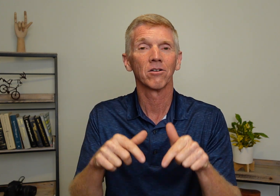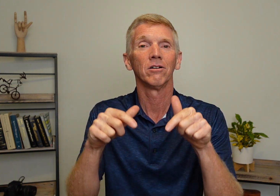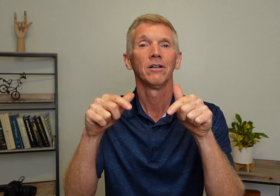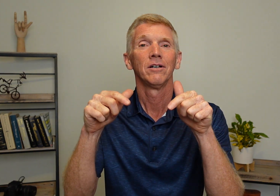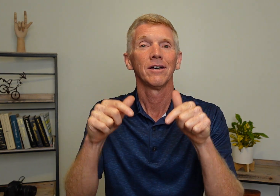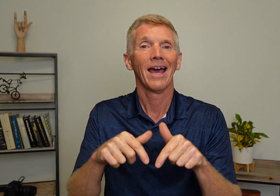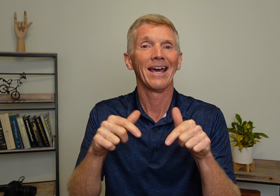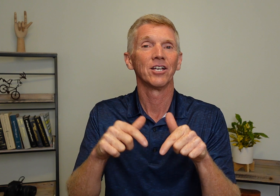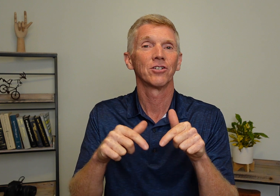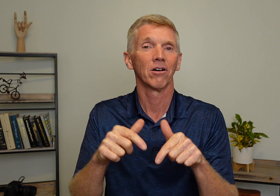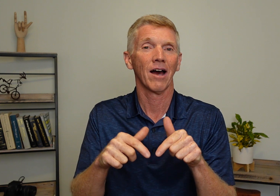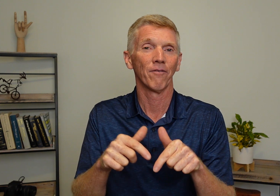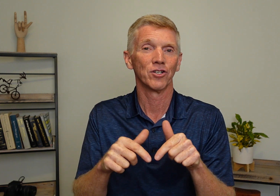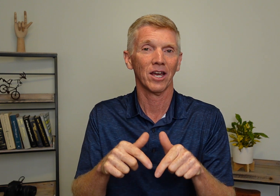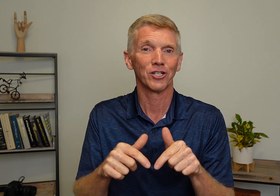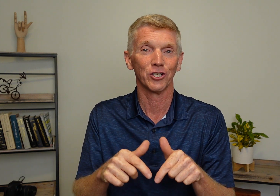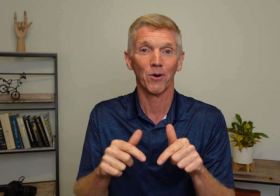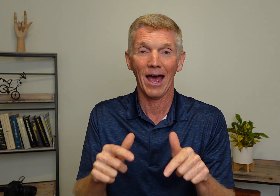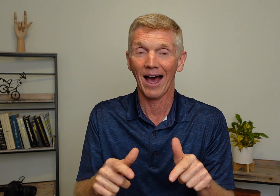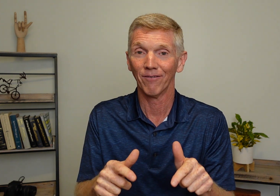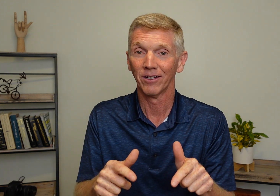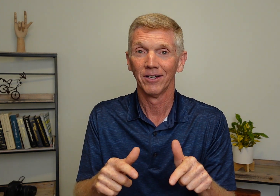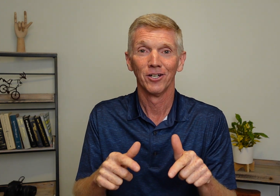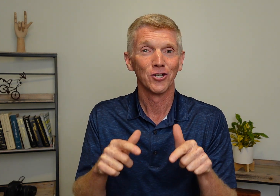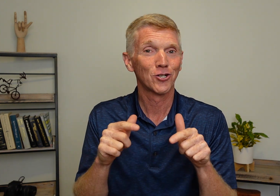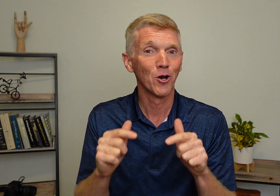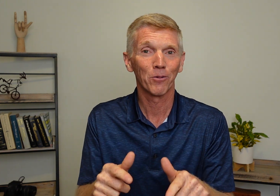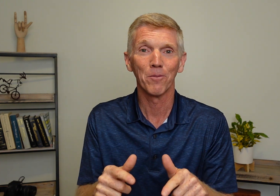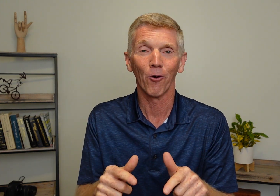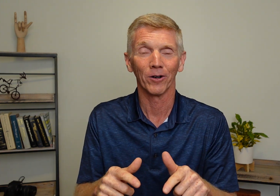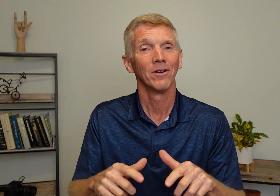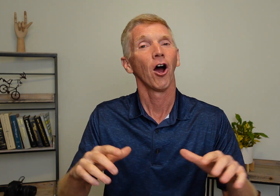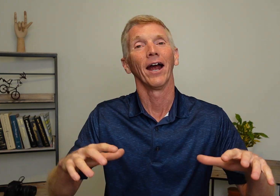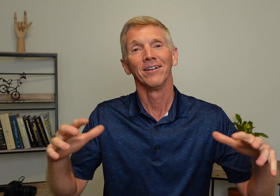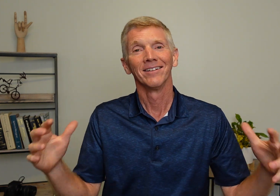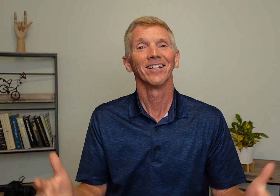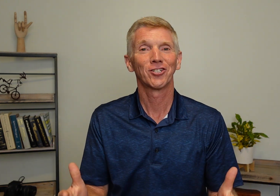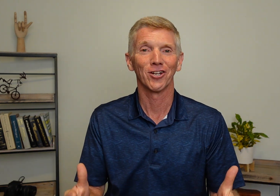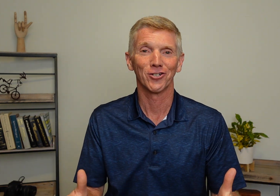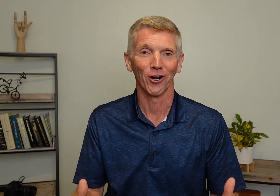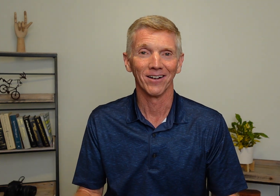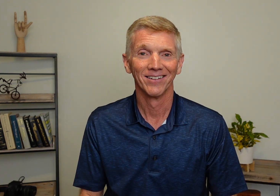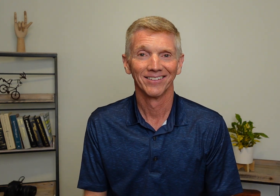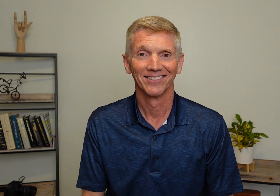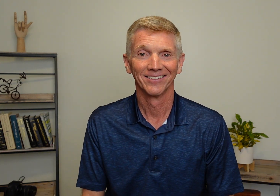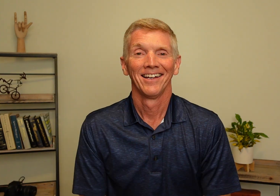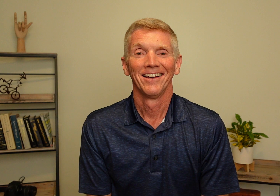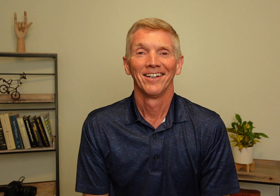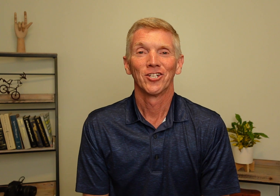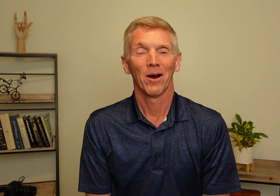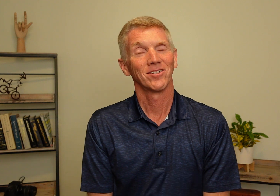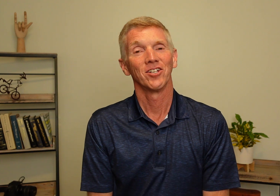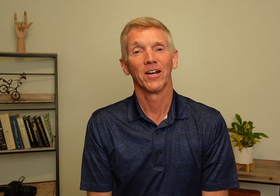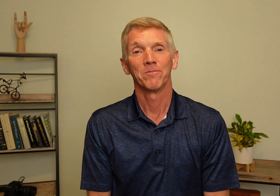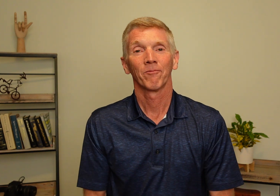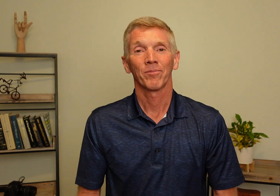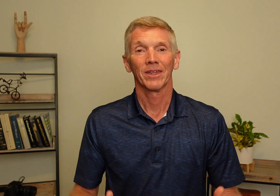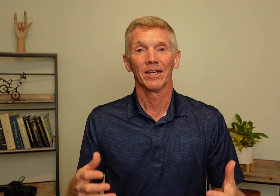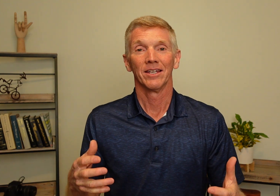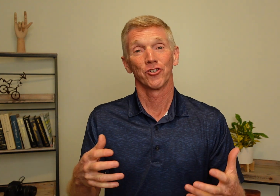single ASL conversation you have. Super important. All right, let's get started. So as I said, is there a